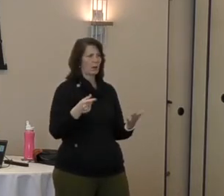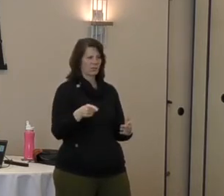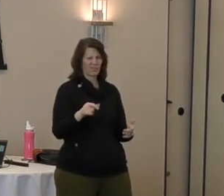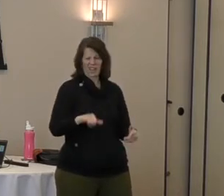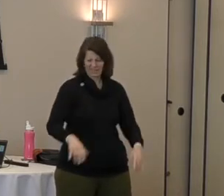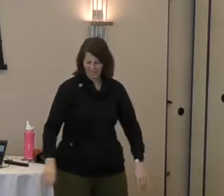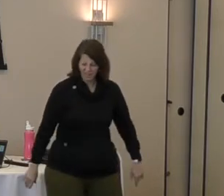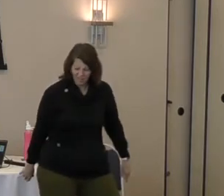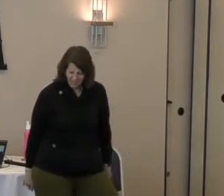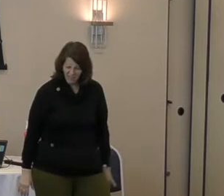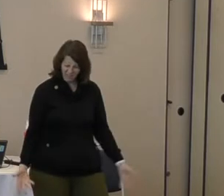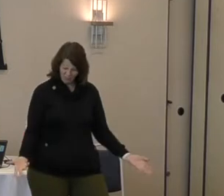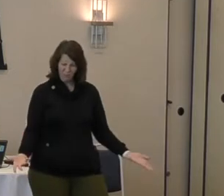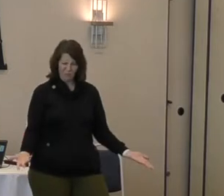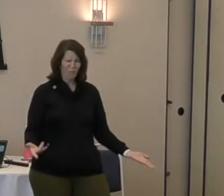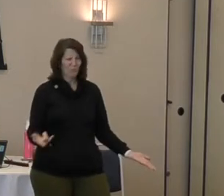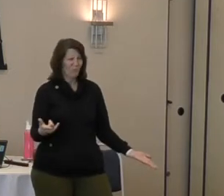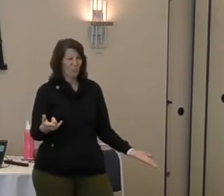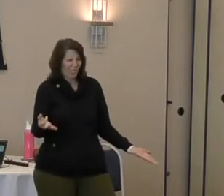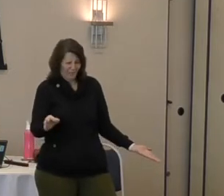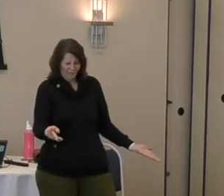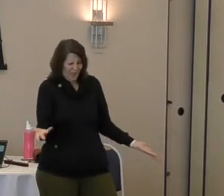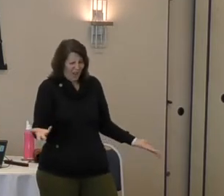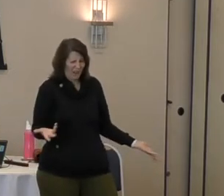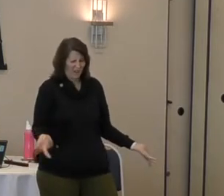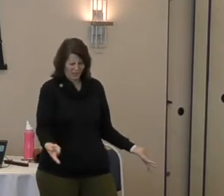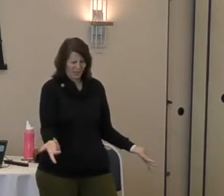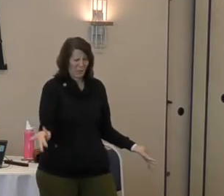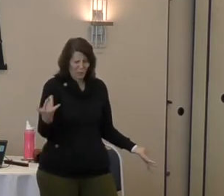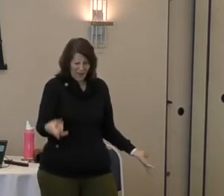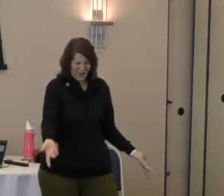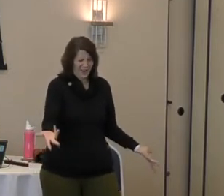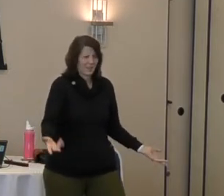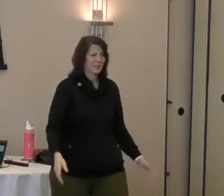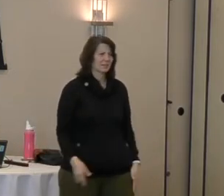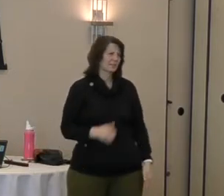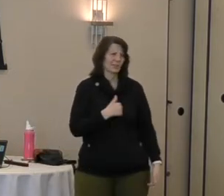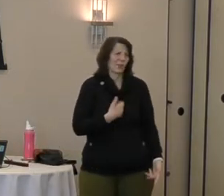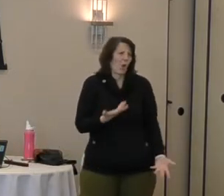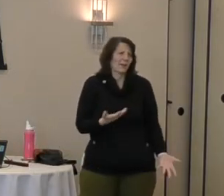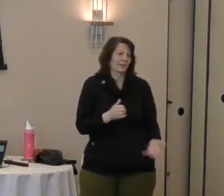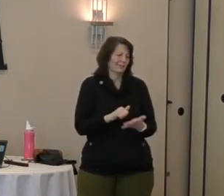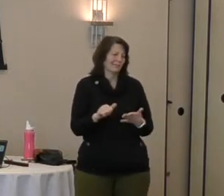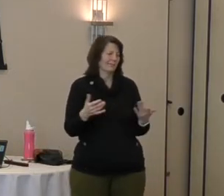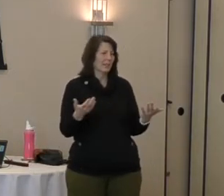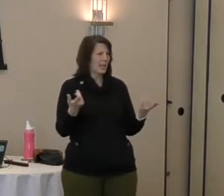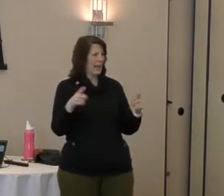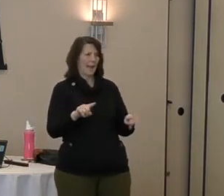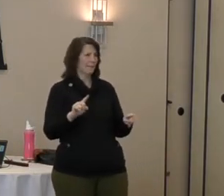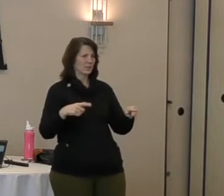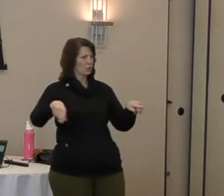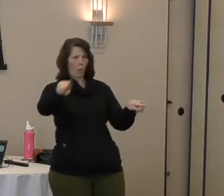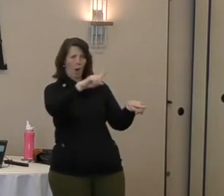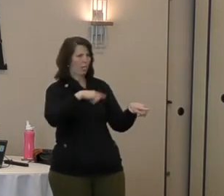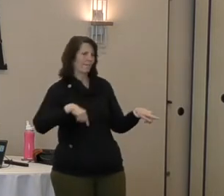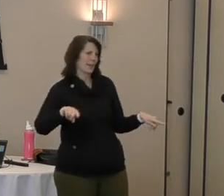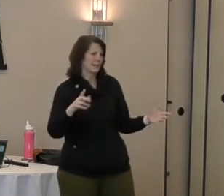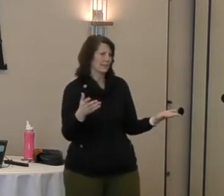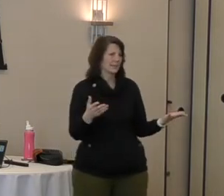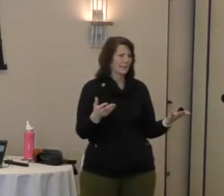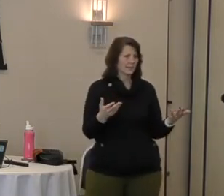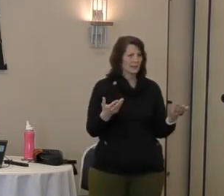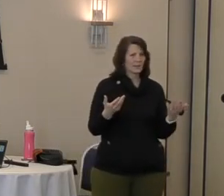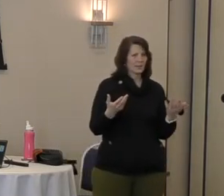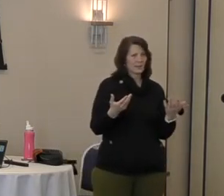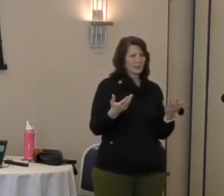sitting here like, right? Sorry, I guess. It's happened to all of us, right? And you don't want to